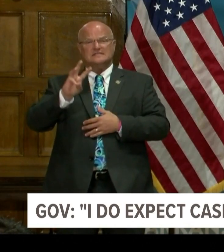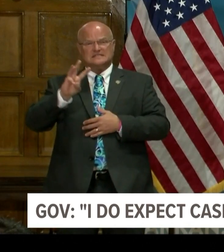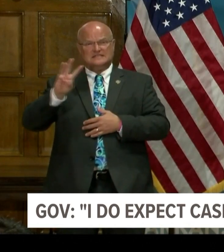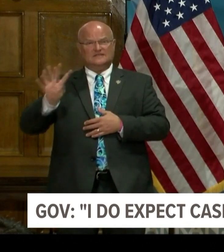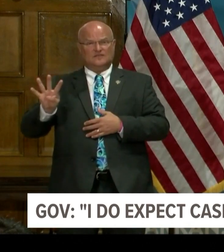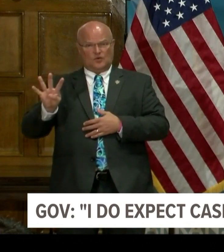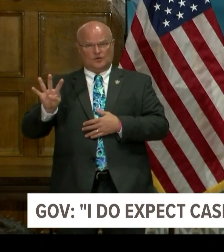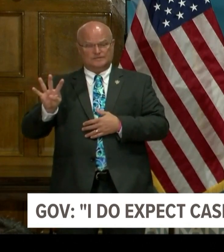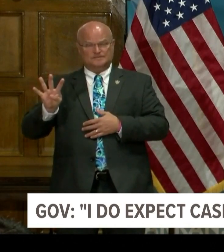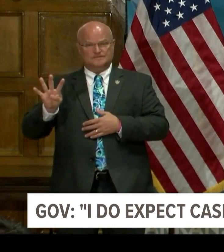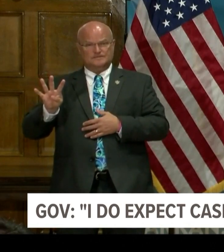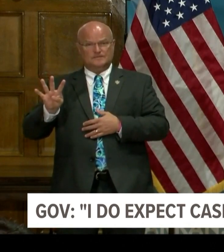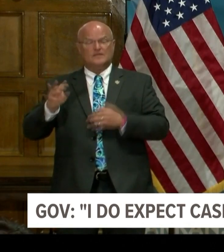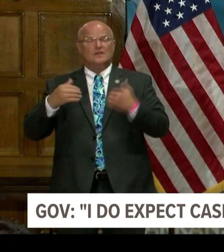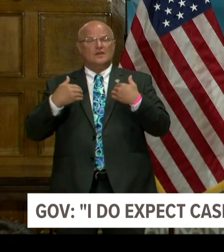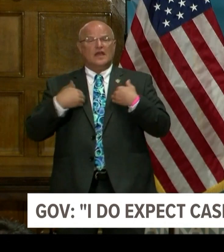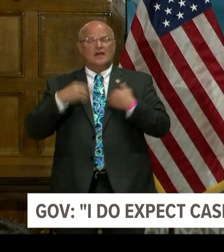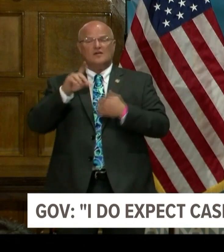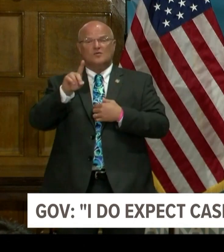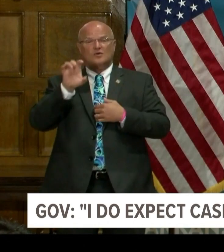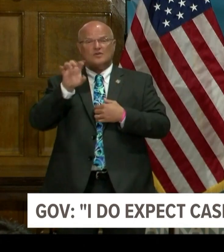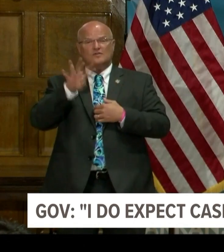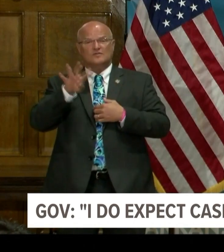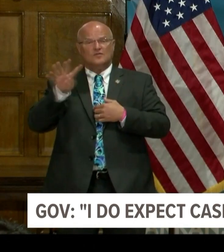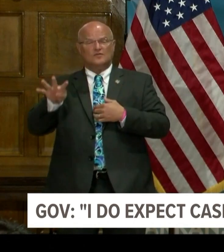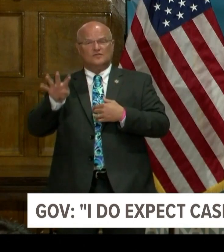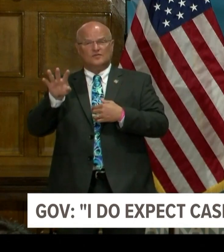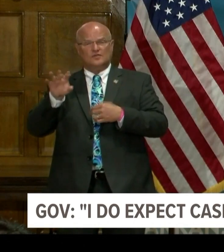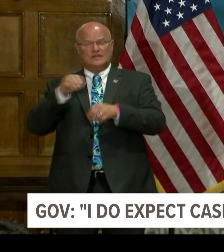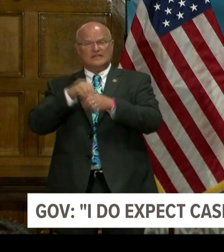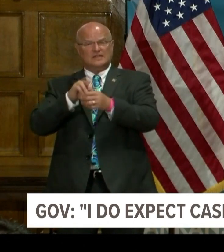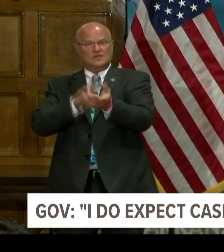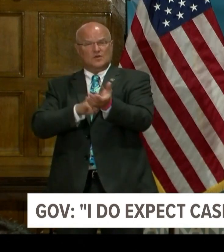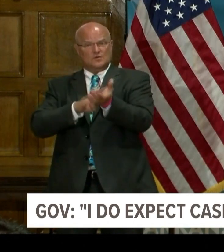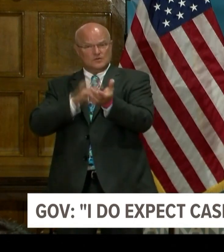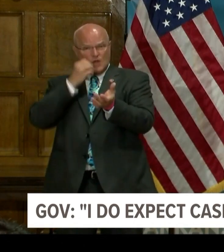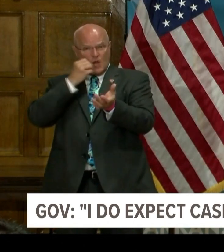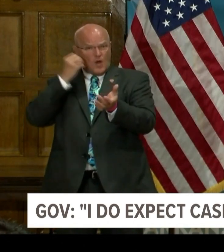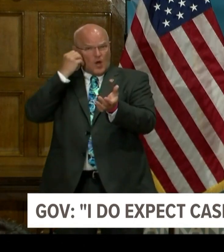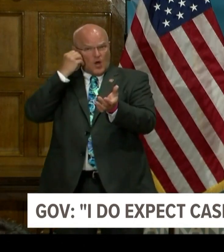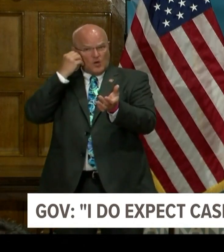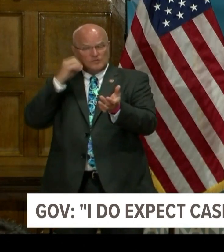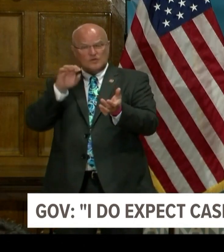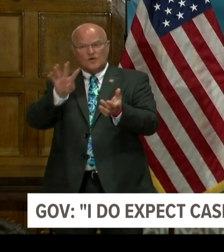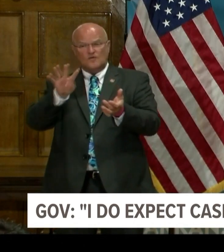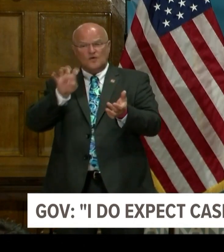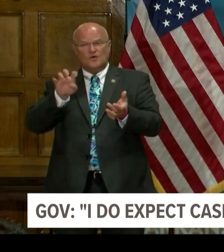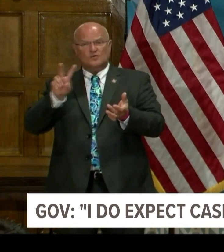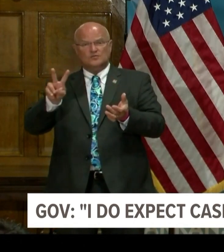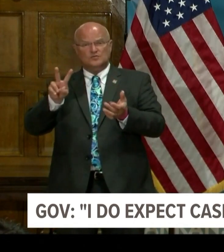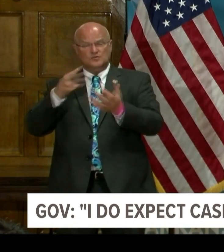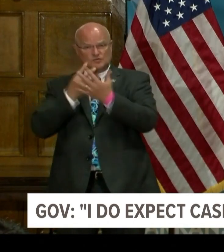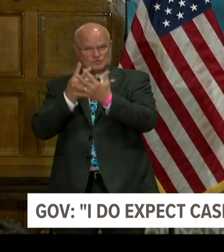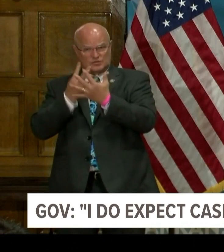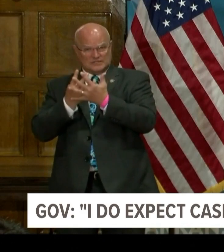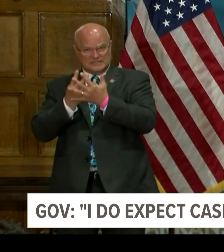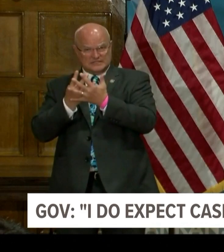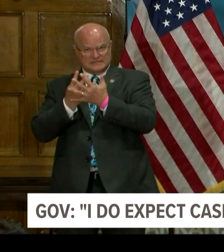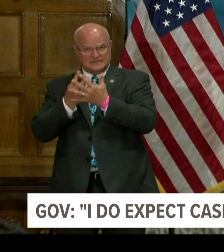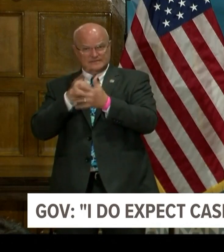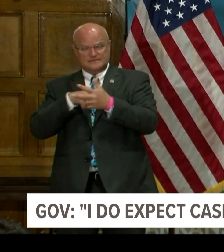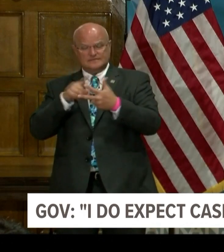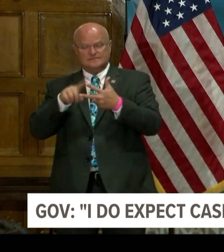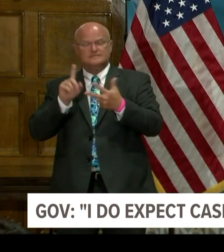3,764. There are 144 cases in nursing homes, 402 in correctional